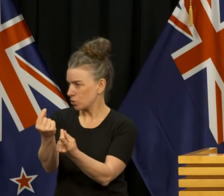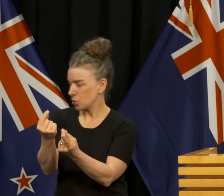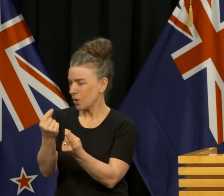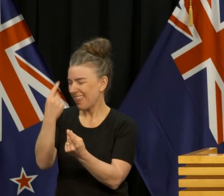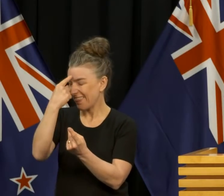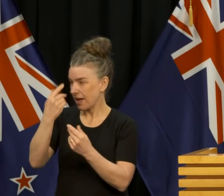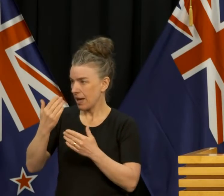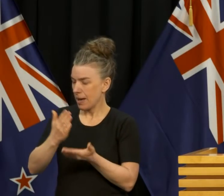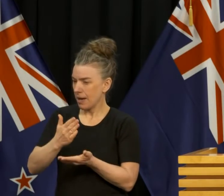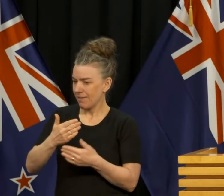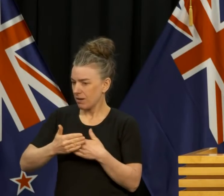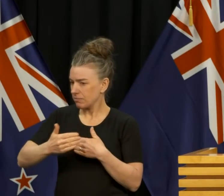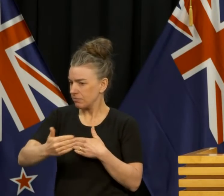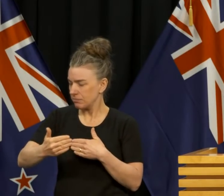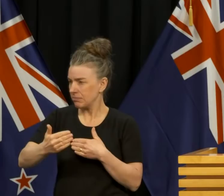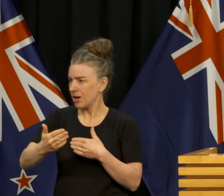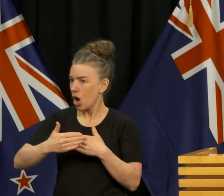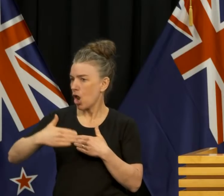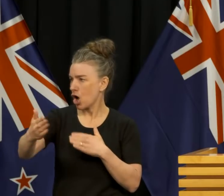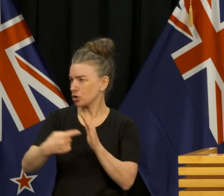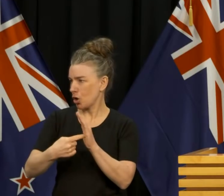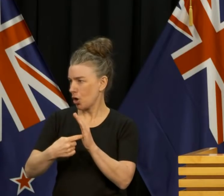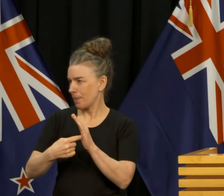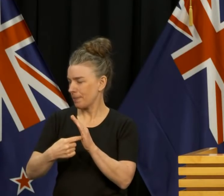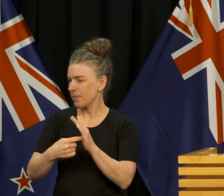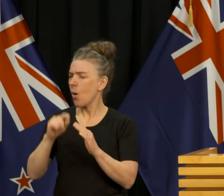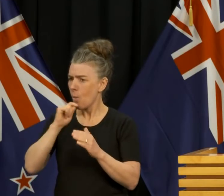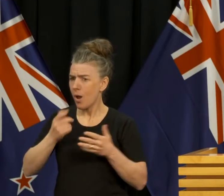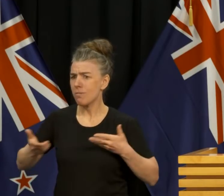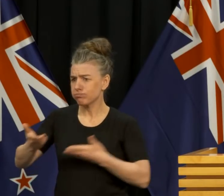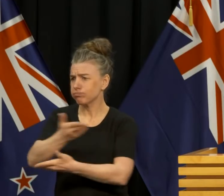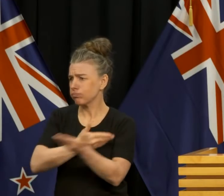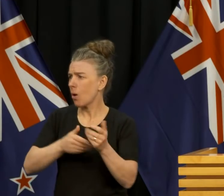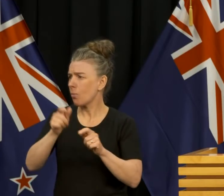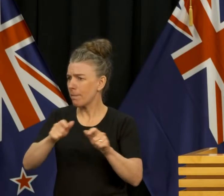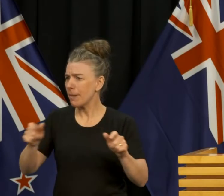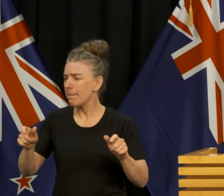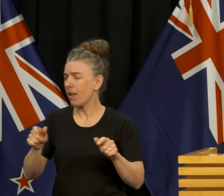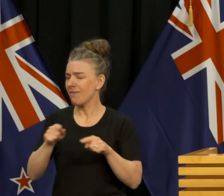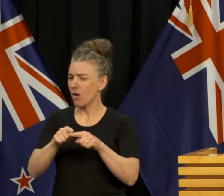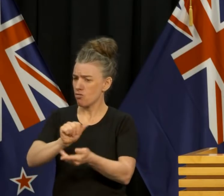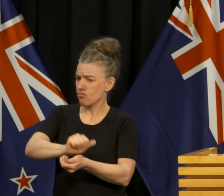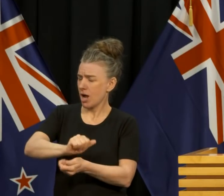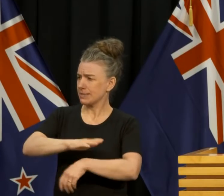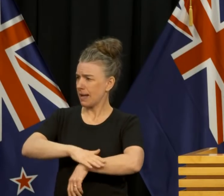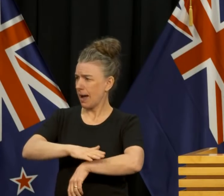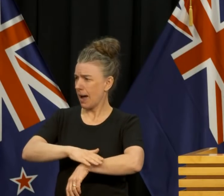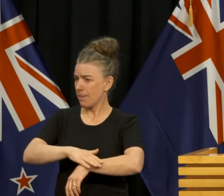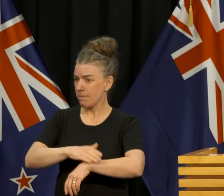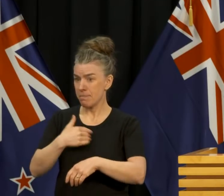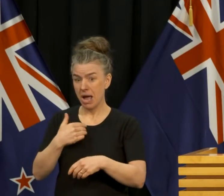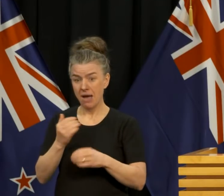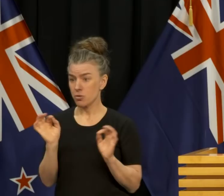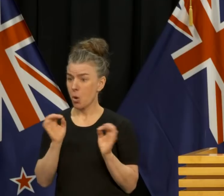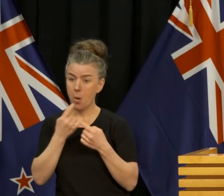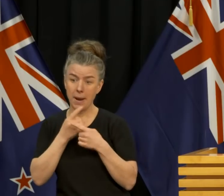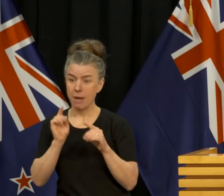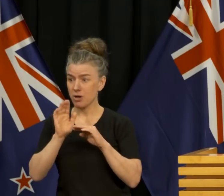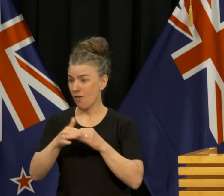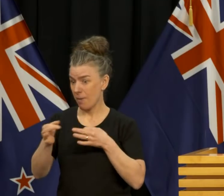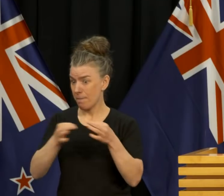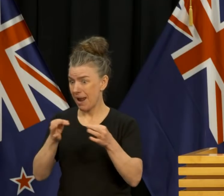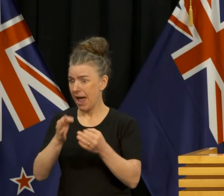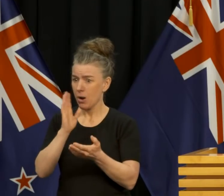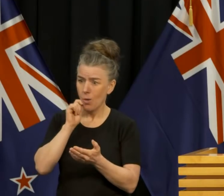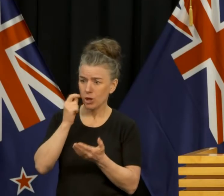longer term, and we'll have conversations publicly about that in due course at the appropriate time. I don't have any announcements to make on that today,